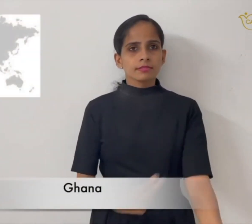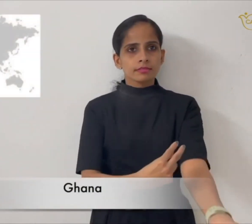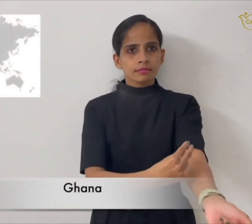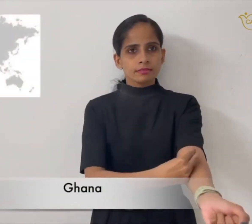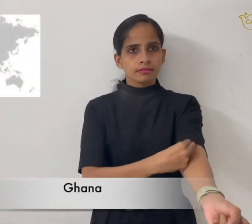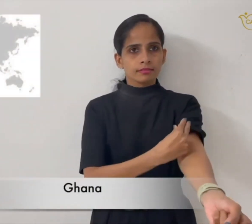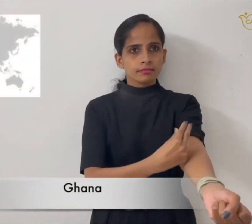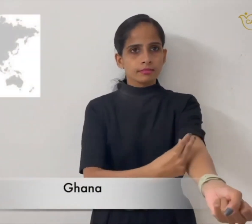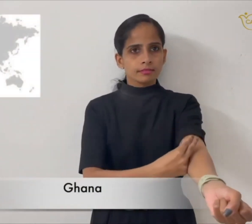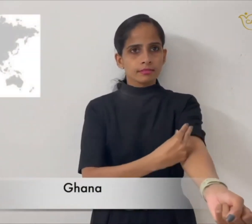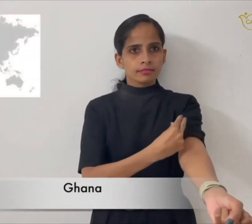Ghana,